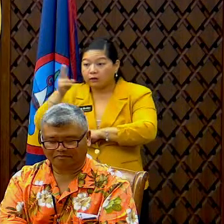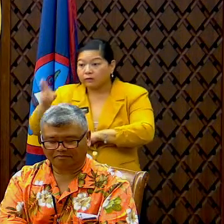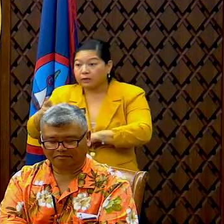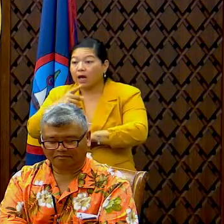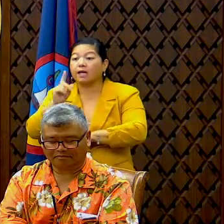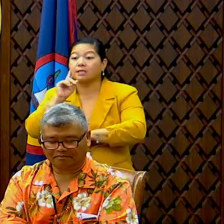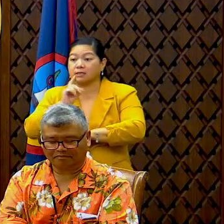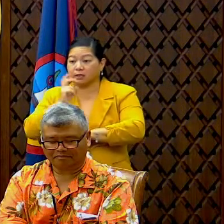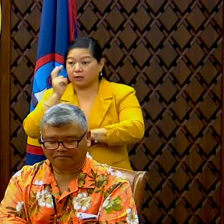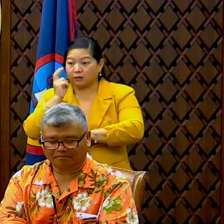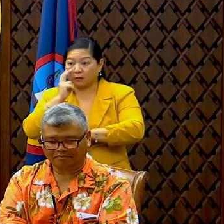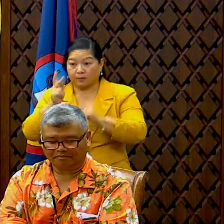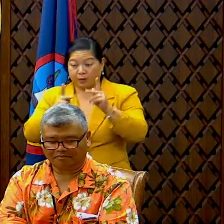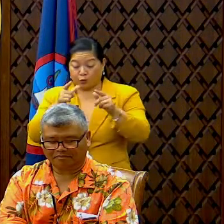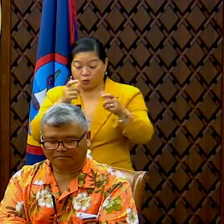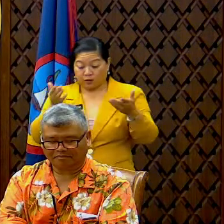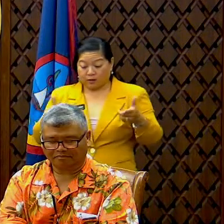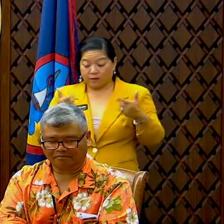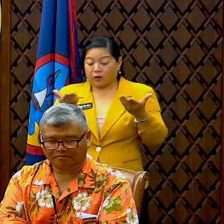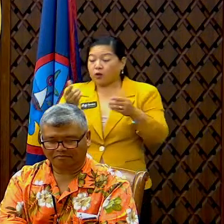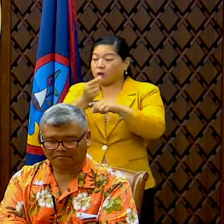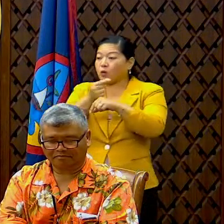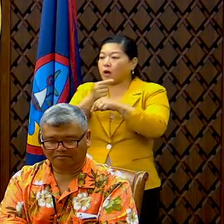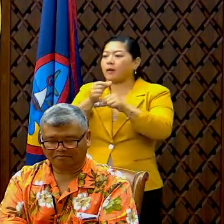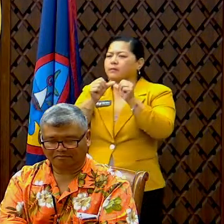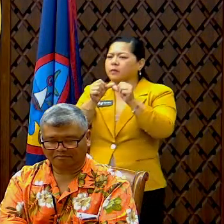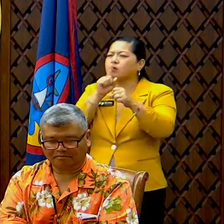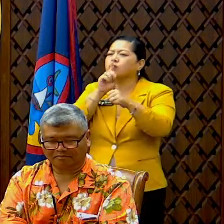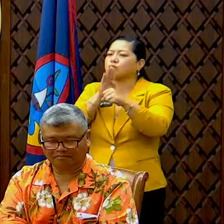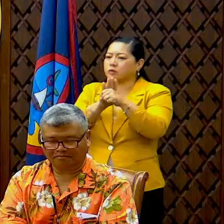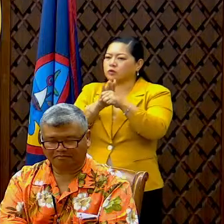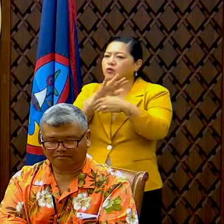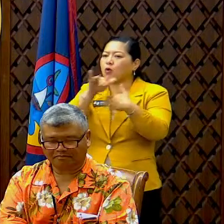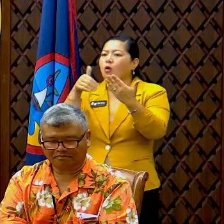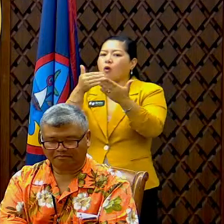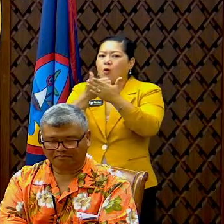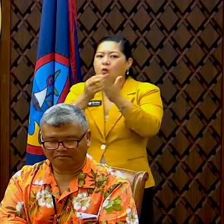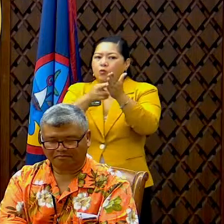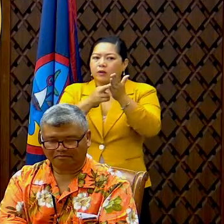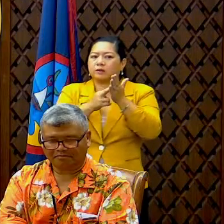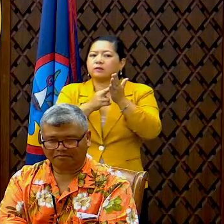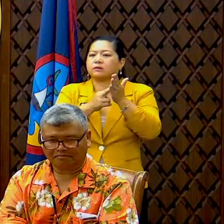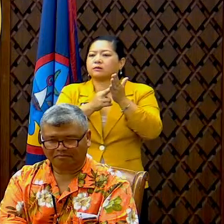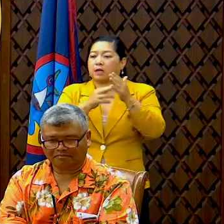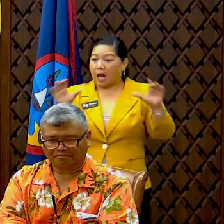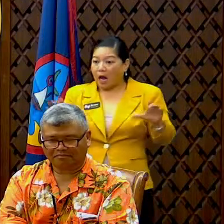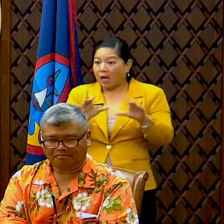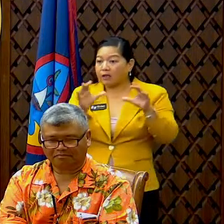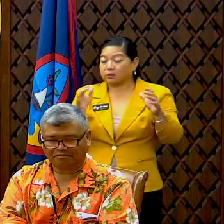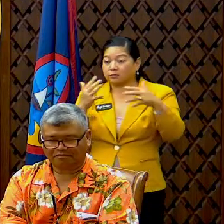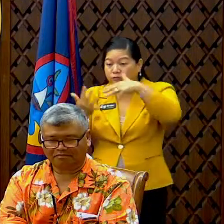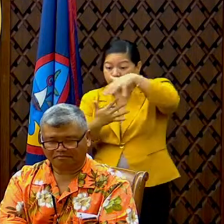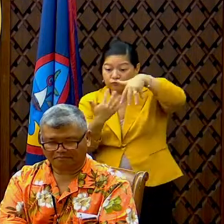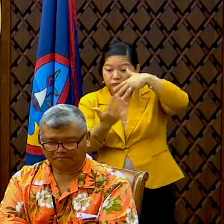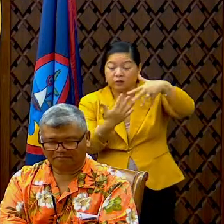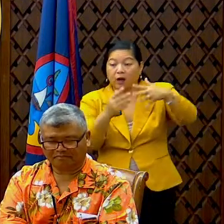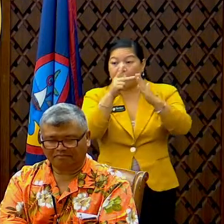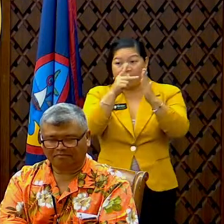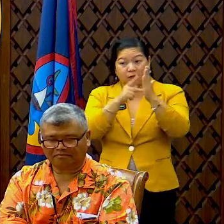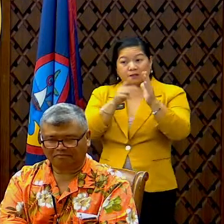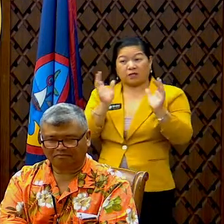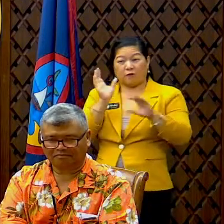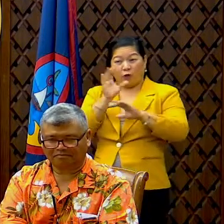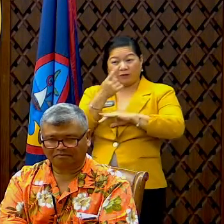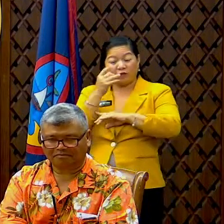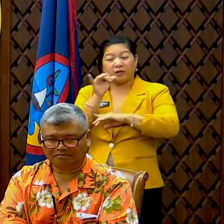and deaf-blind residents, and continued commitment to these principles requires active engagement, policy enforcement,